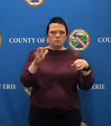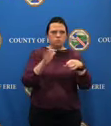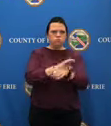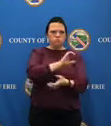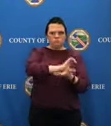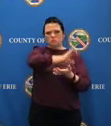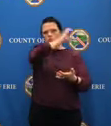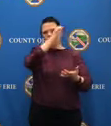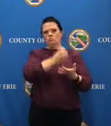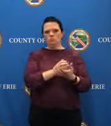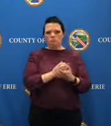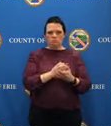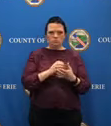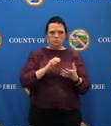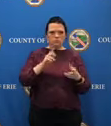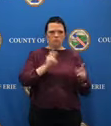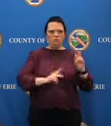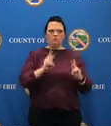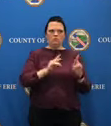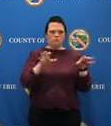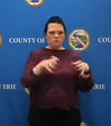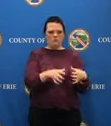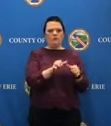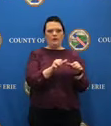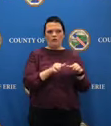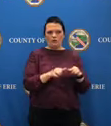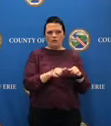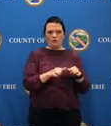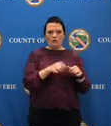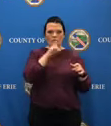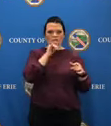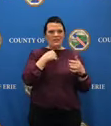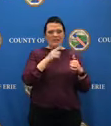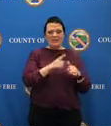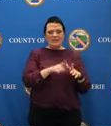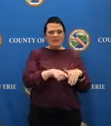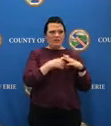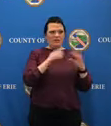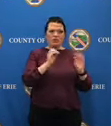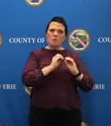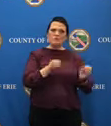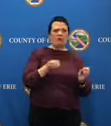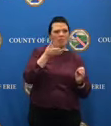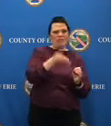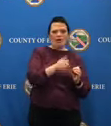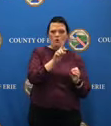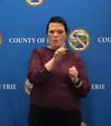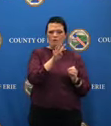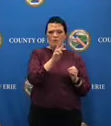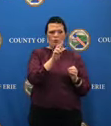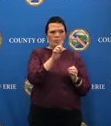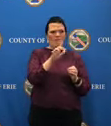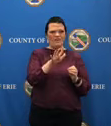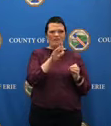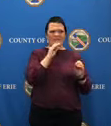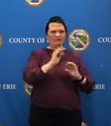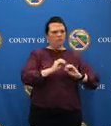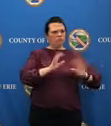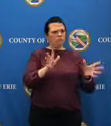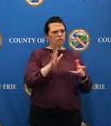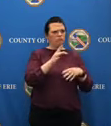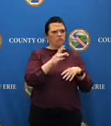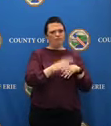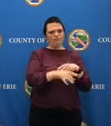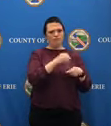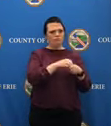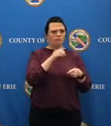And we also, in the first week to 10 days, saw no cases whatsoever in 14215, or for that matter, anywhere on the east side of Buffalo. We have seen